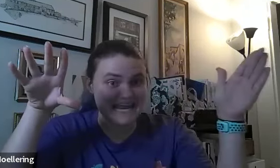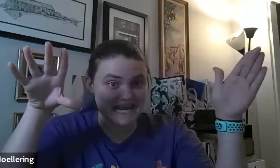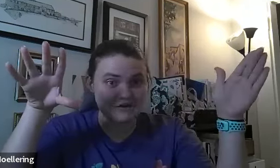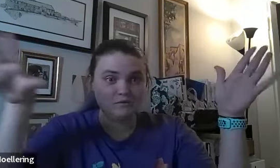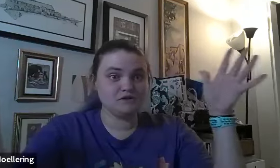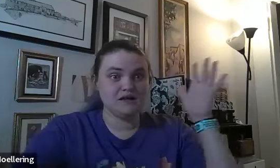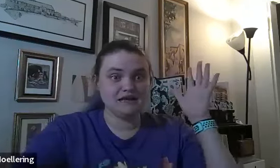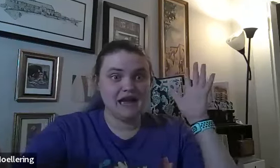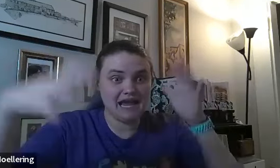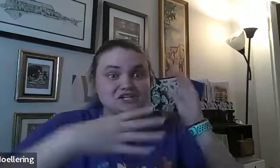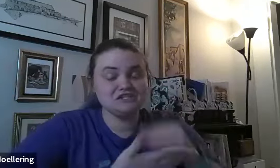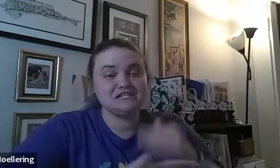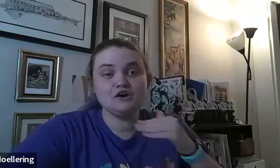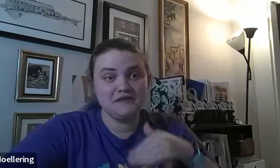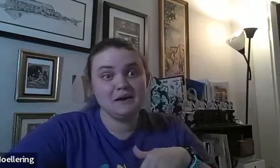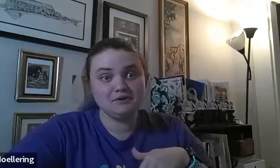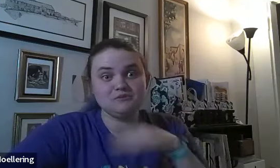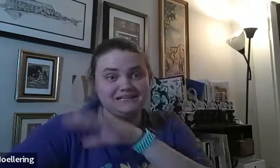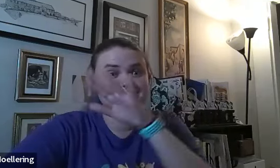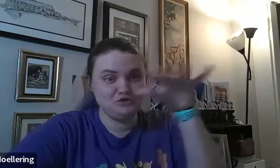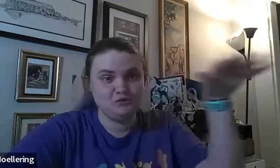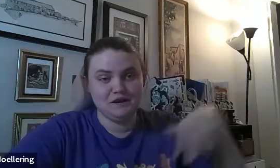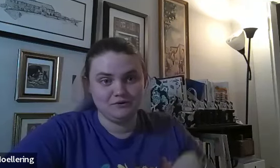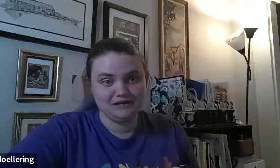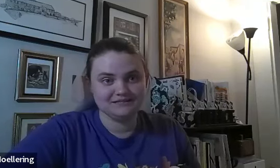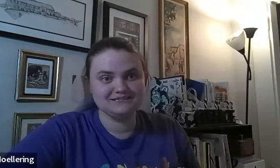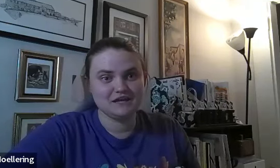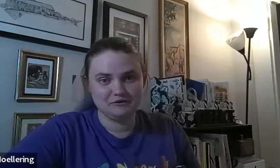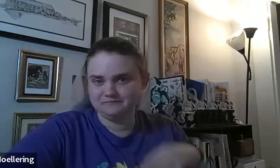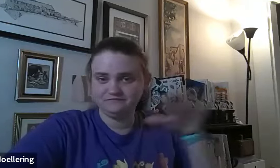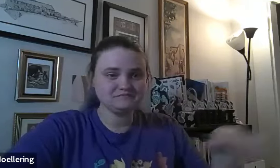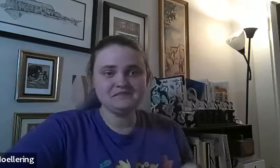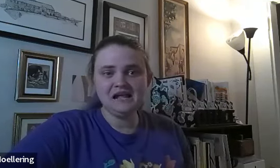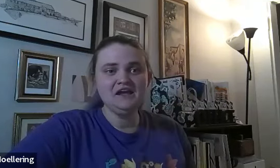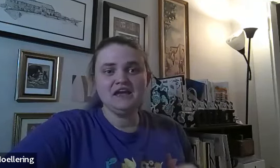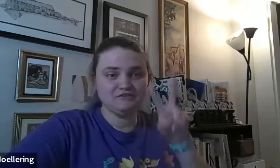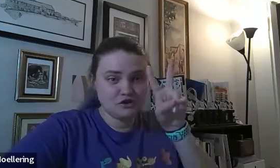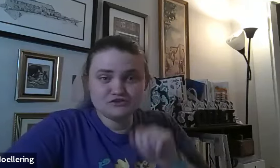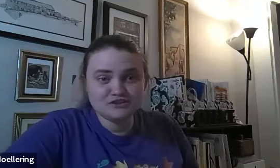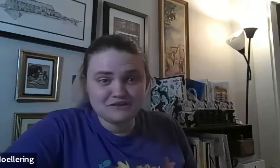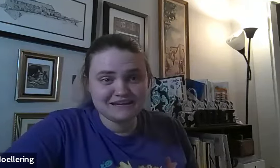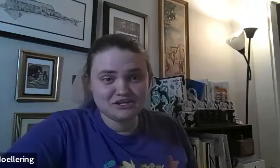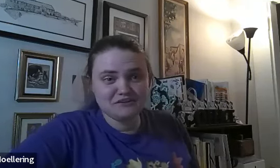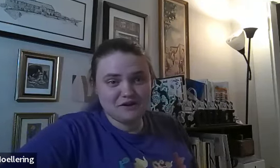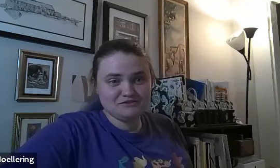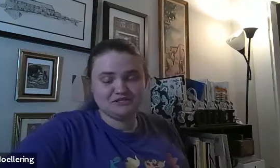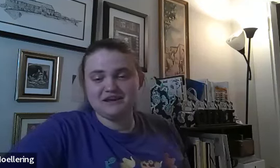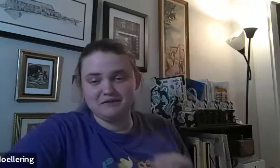10, where you're like, I actually need to know the number so I can tell you what number it is. So if those are the two that get y'all the most, which I'm